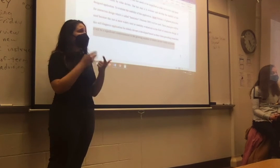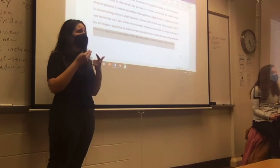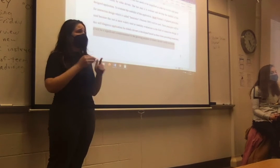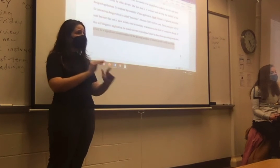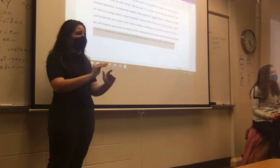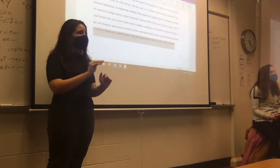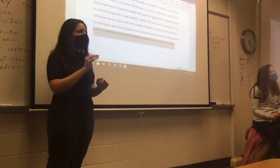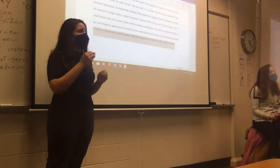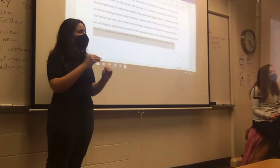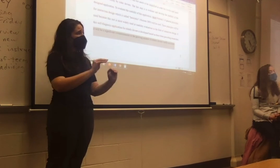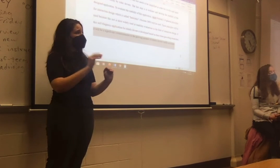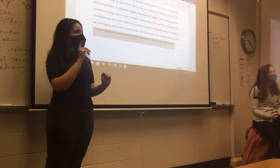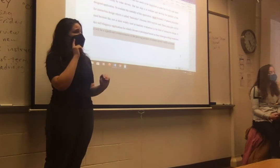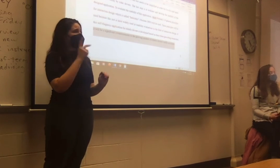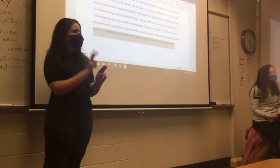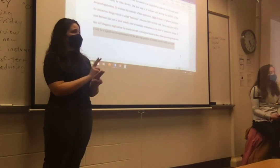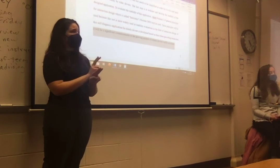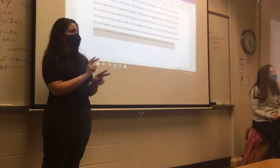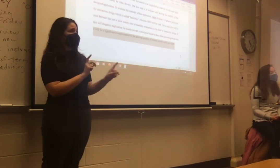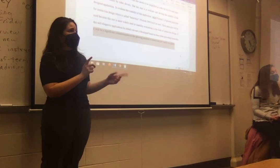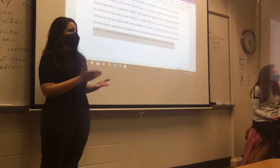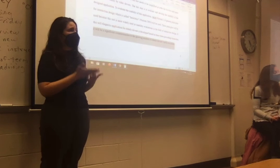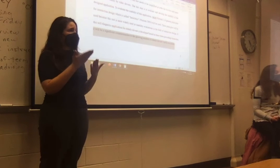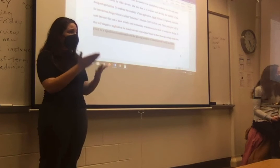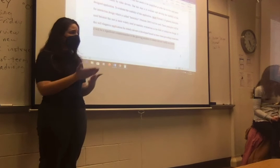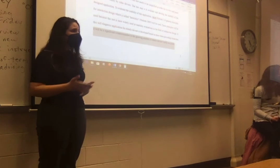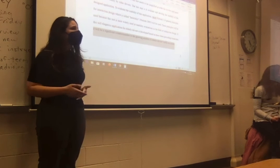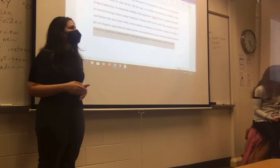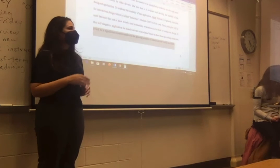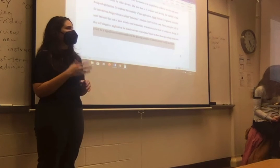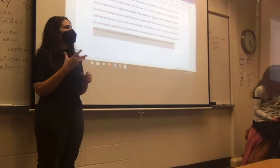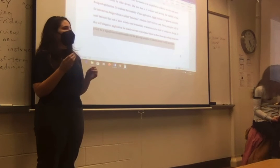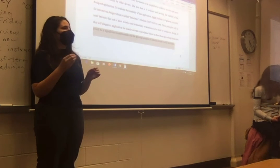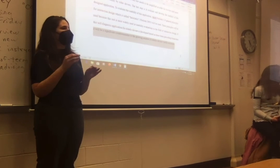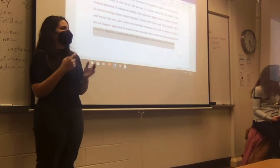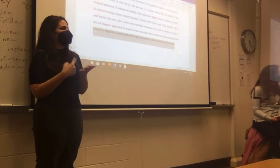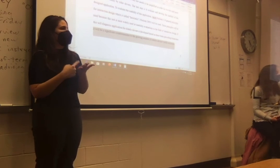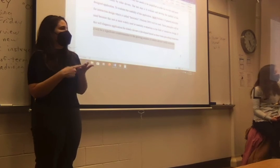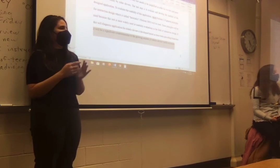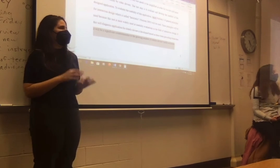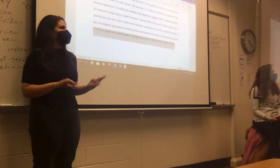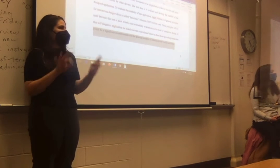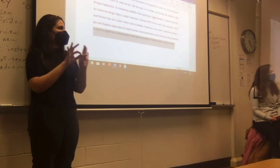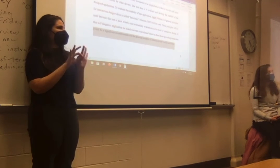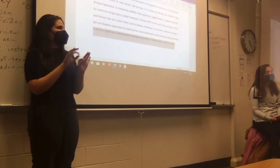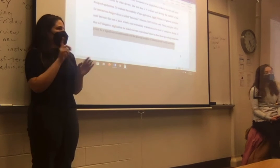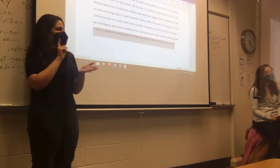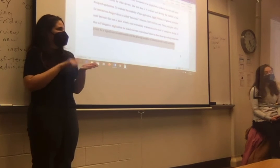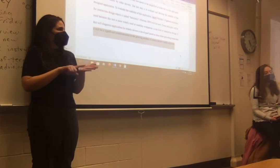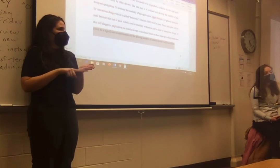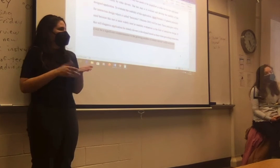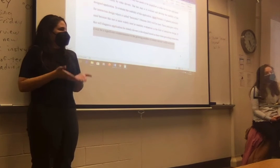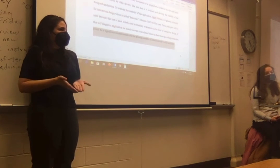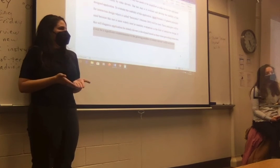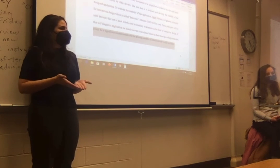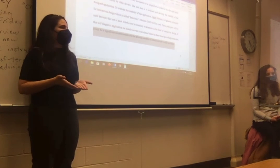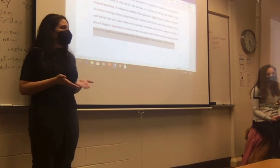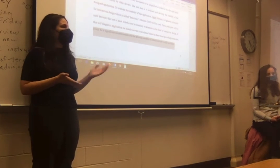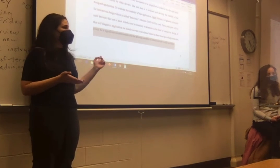in this proposal, and also talking about the value of the research. So this is also a good example of